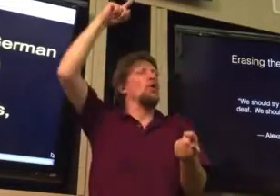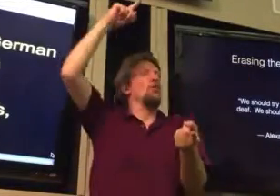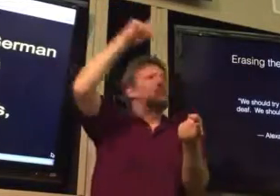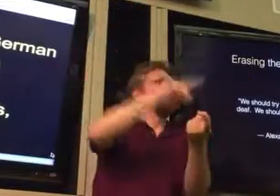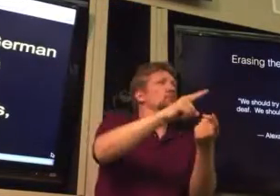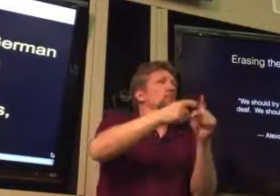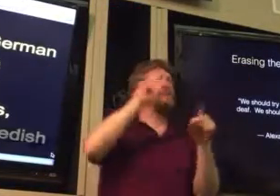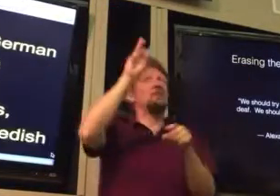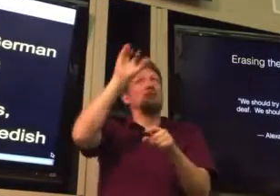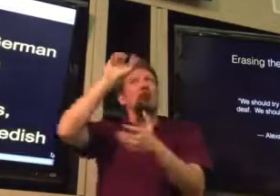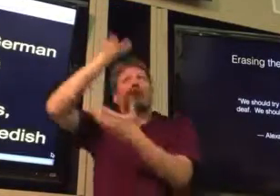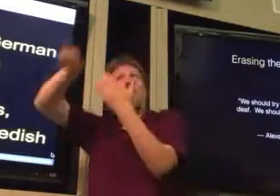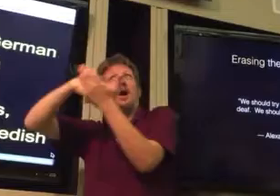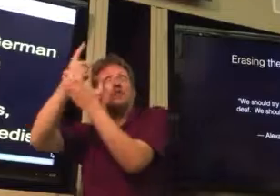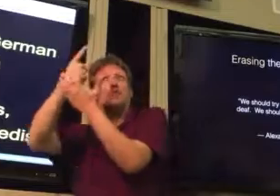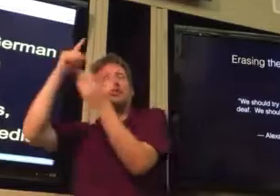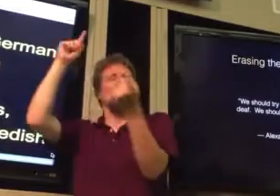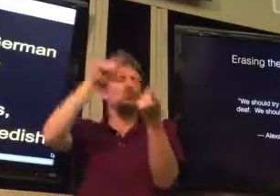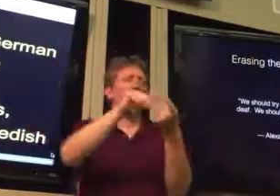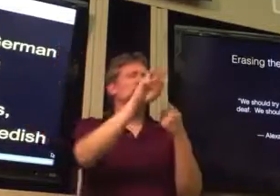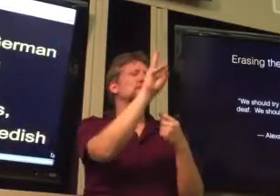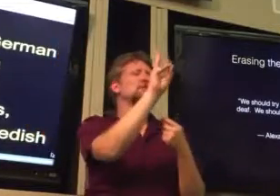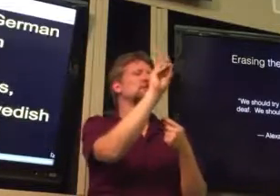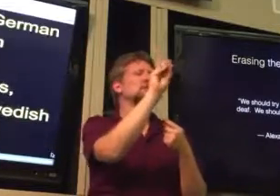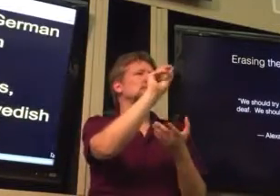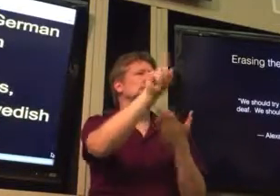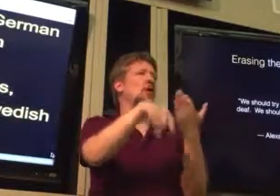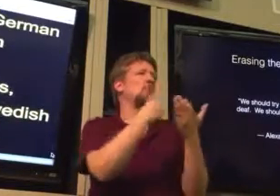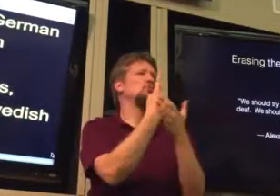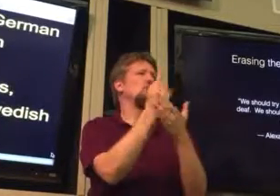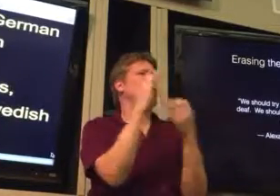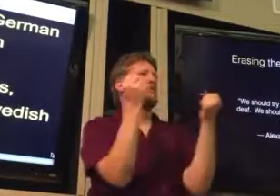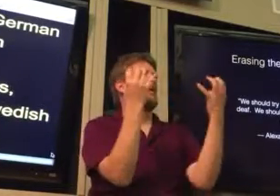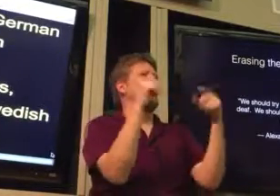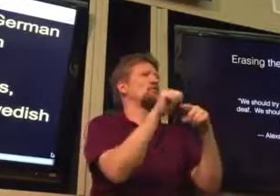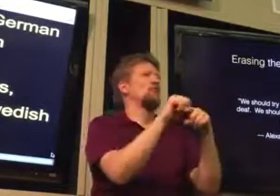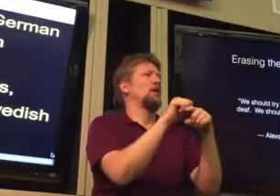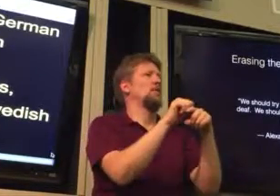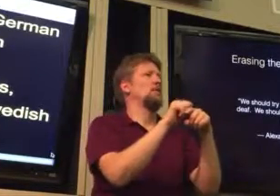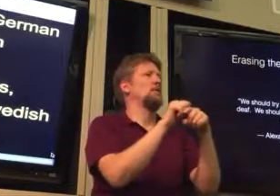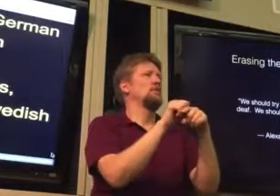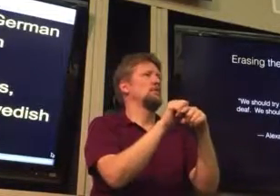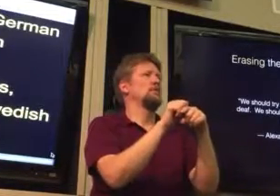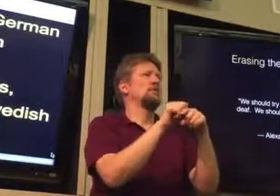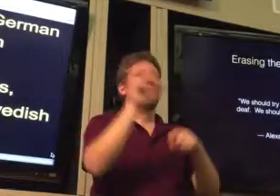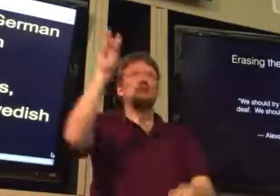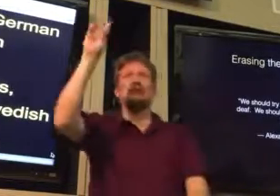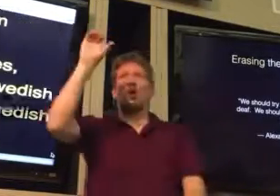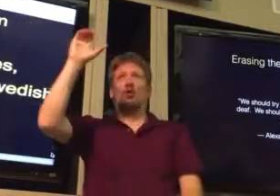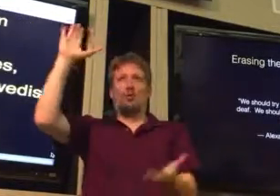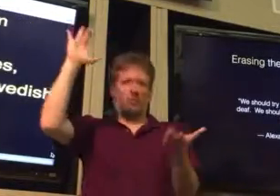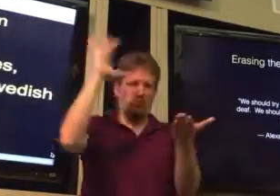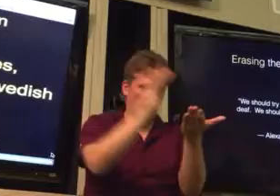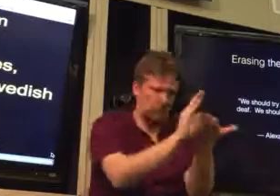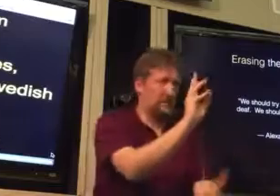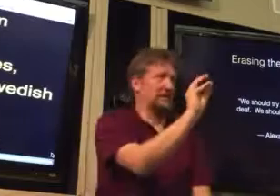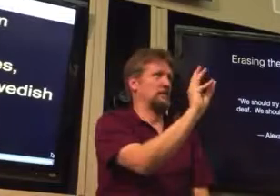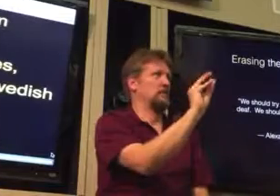fund cochlear implants and have less funding toward the sign language instruction. So it